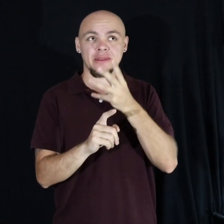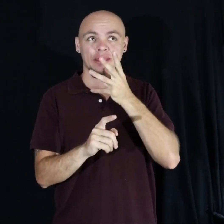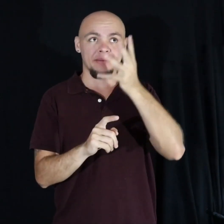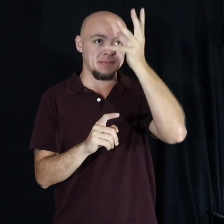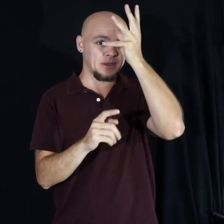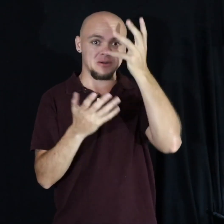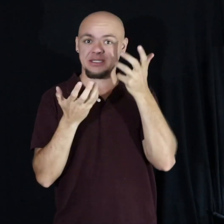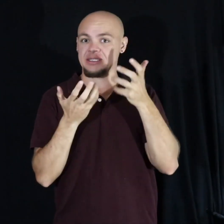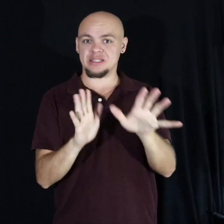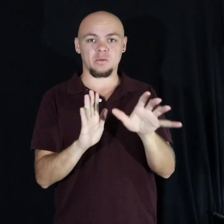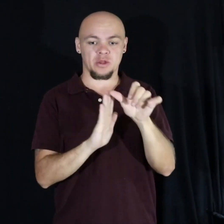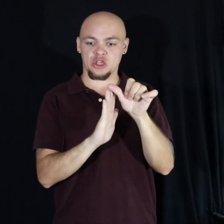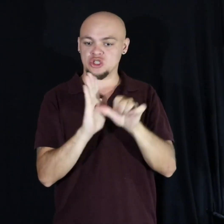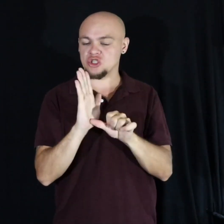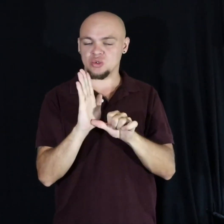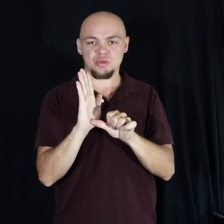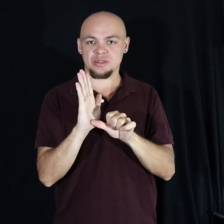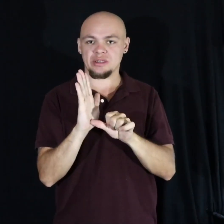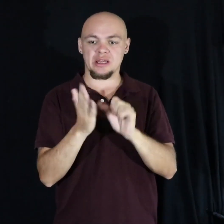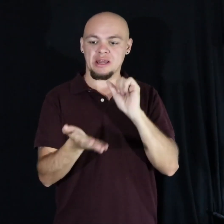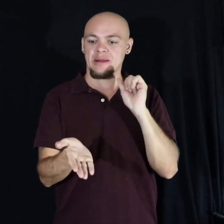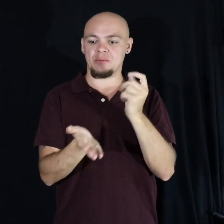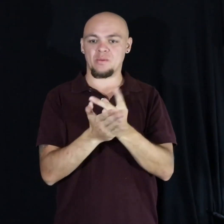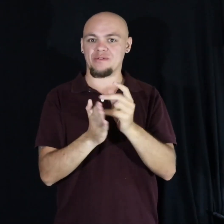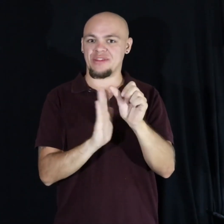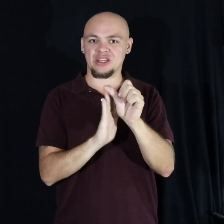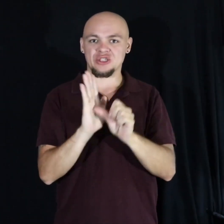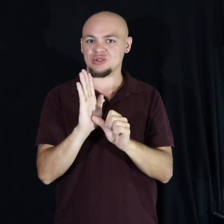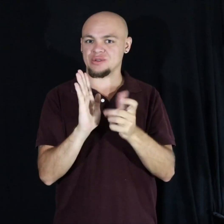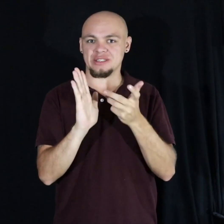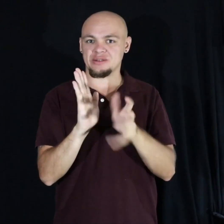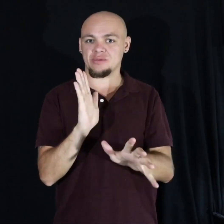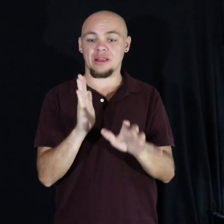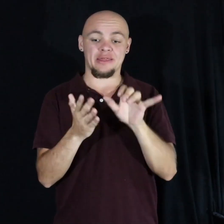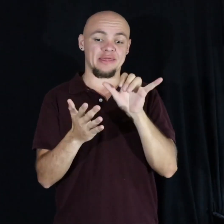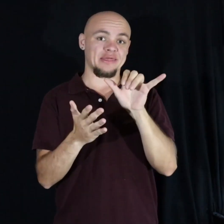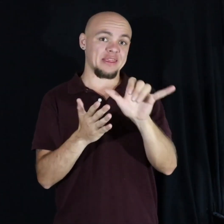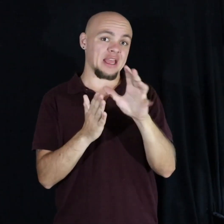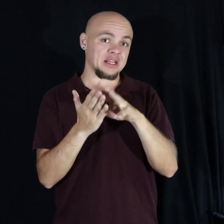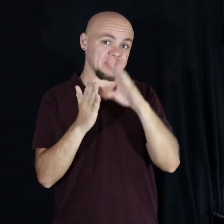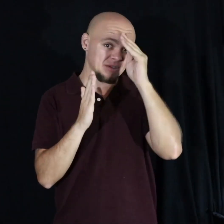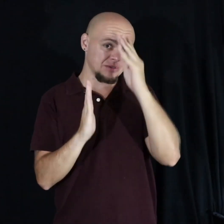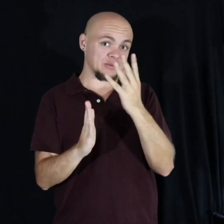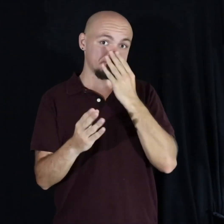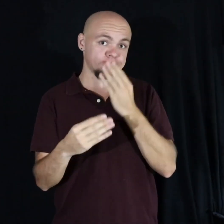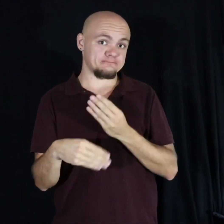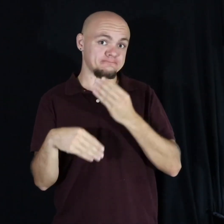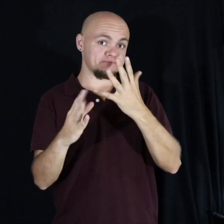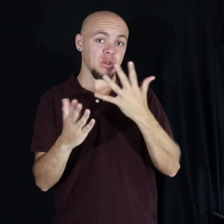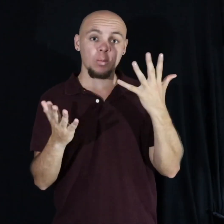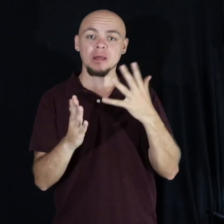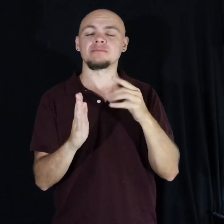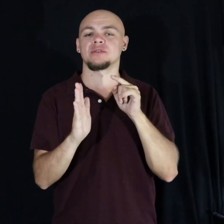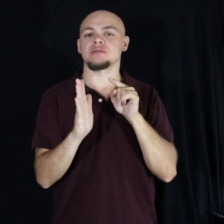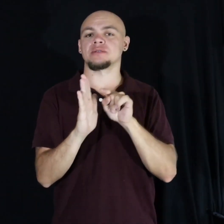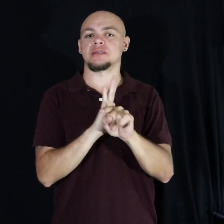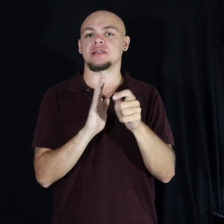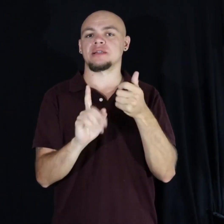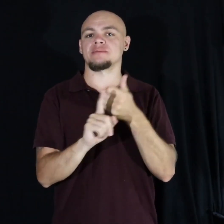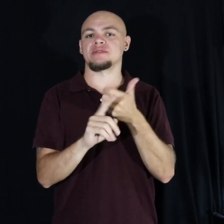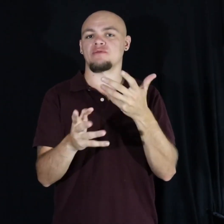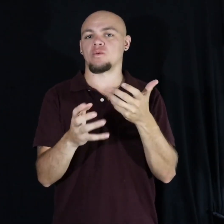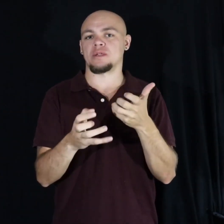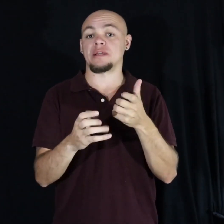want them to have the surgery. They didn't approve. And to that student, they didn't seem to care that they were suicidal.